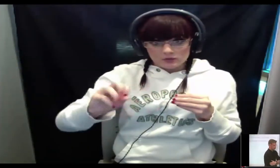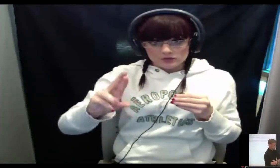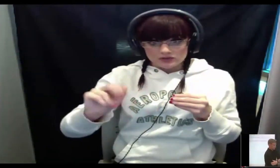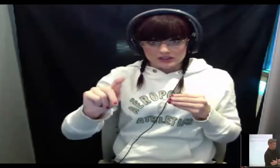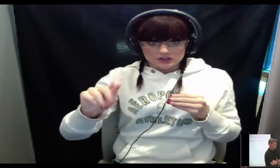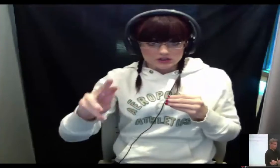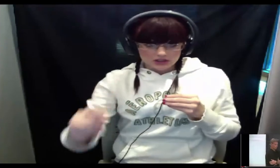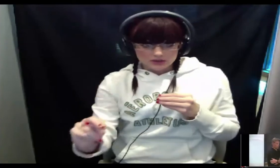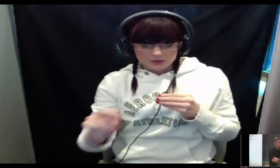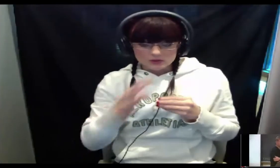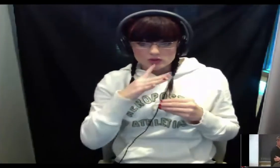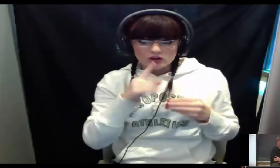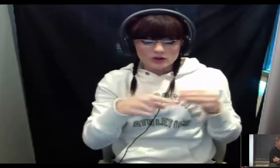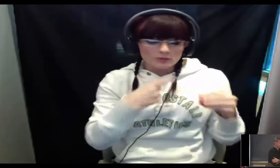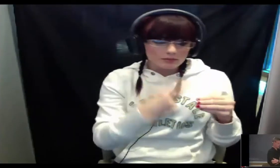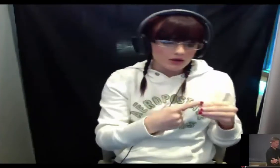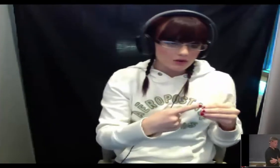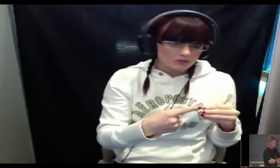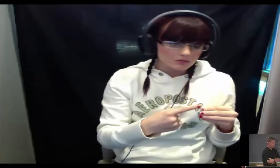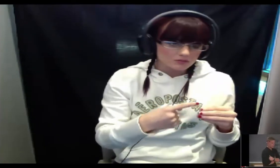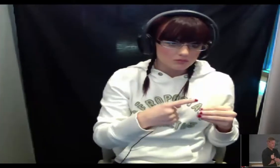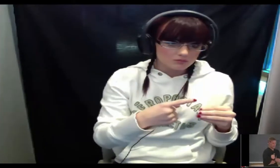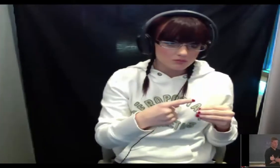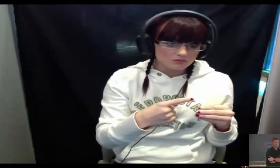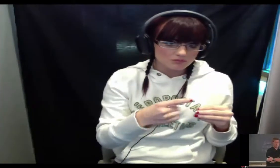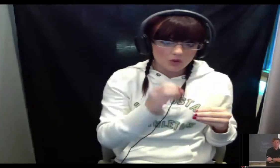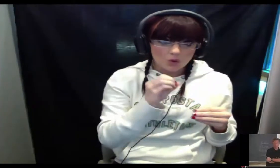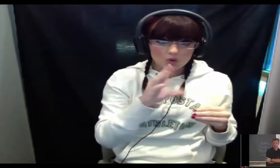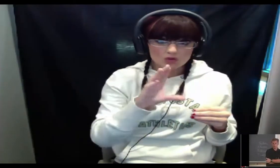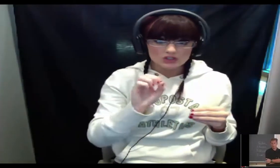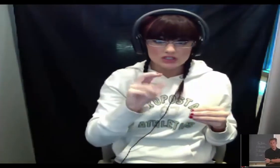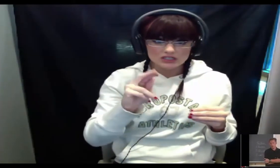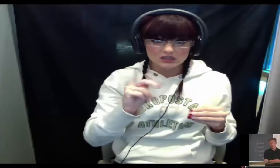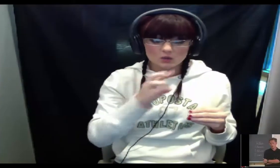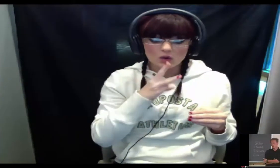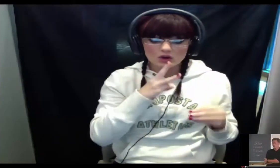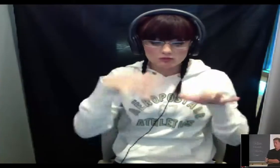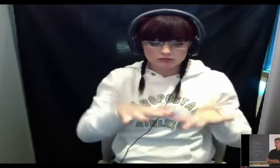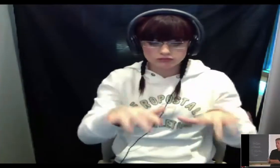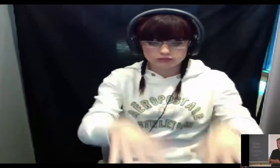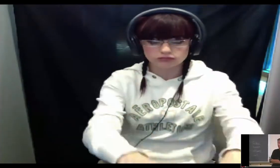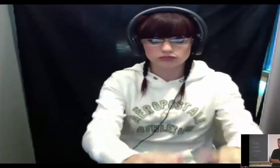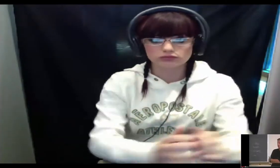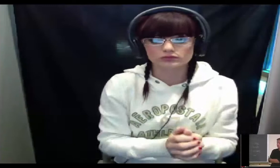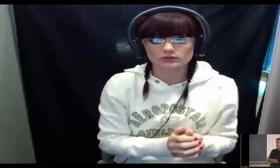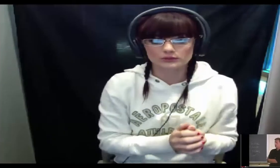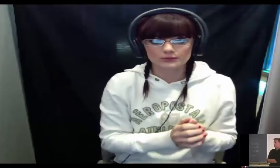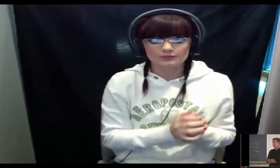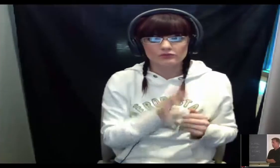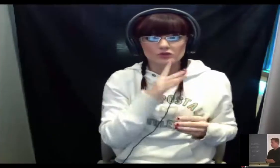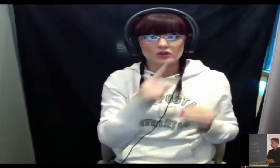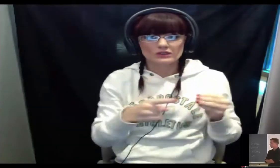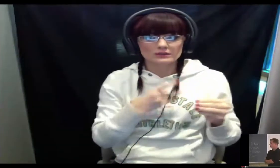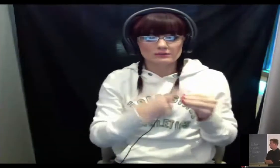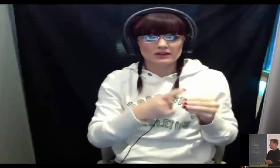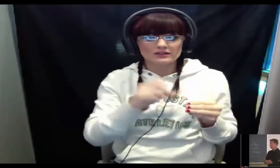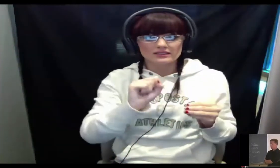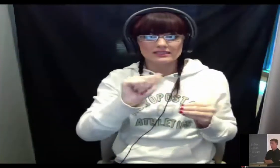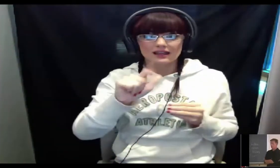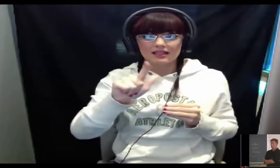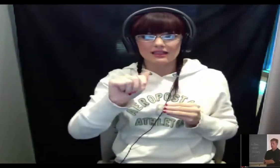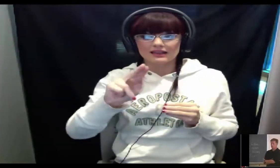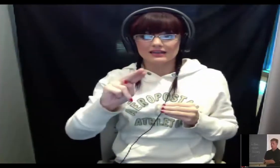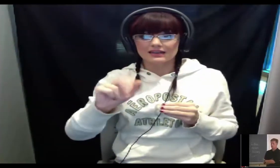oceans and we looked at principles of desalination, what was one principle that we used in desalination as